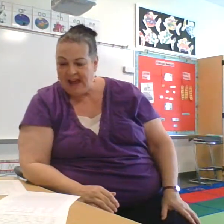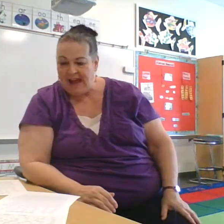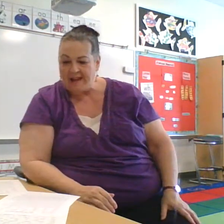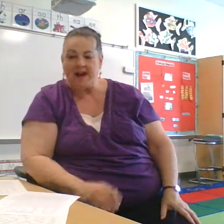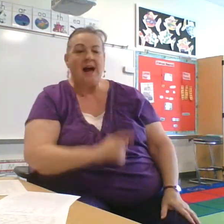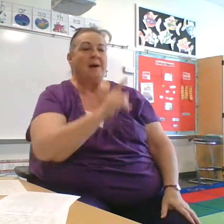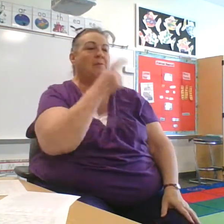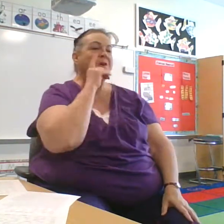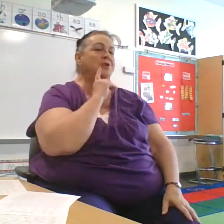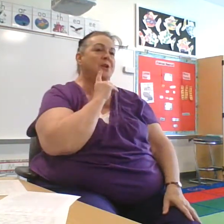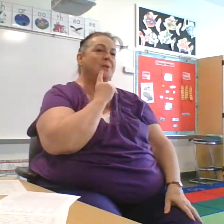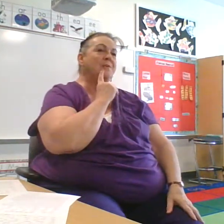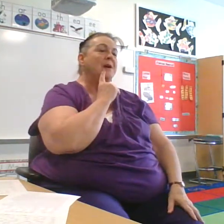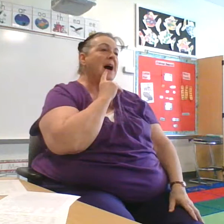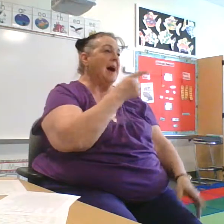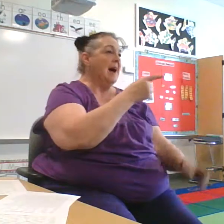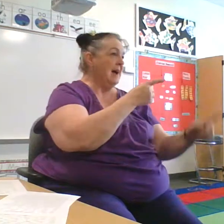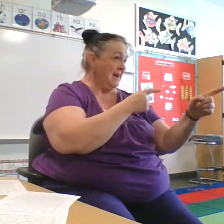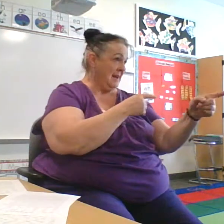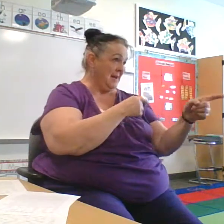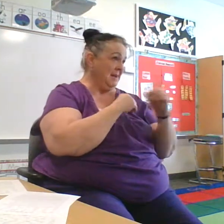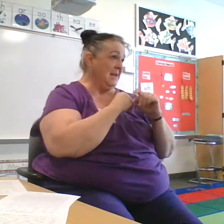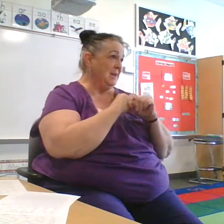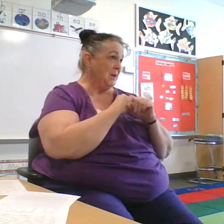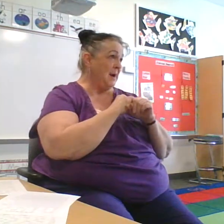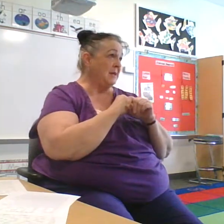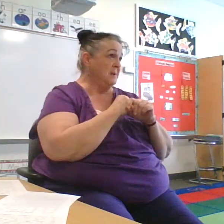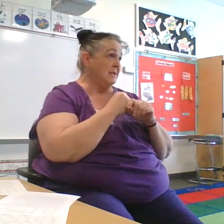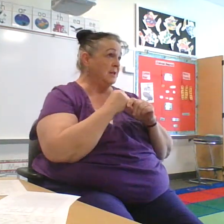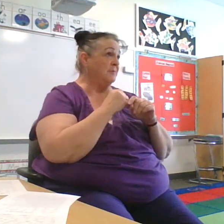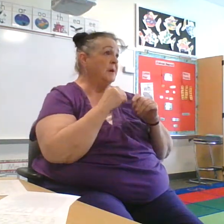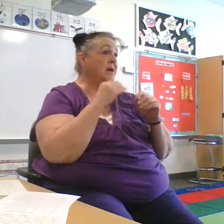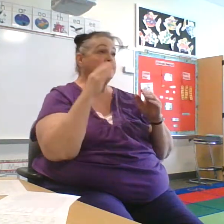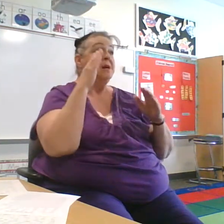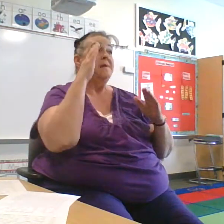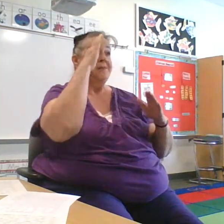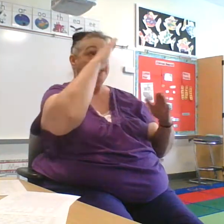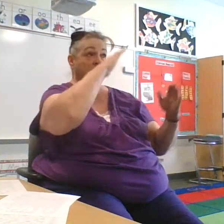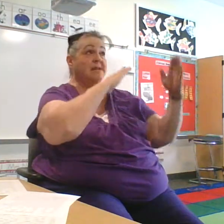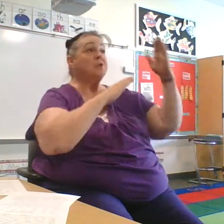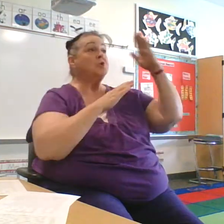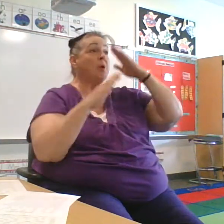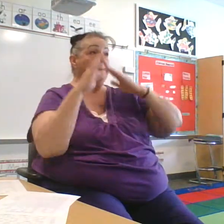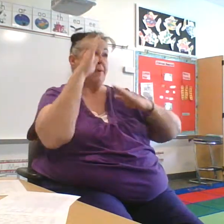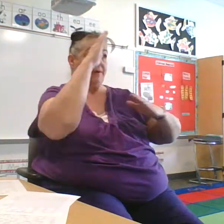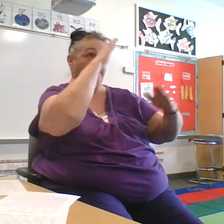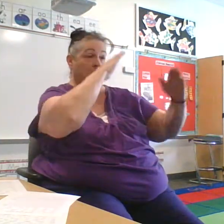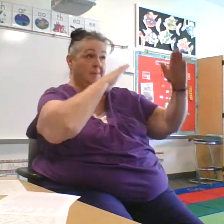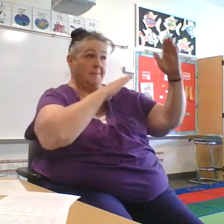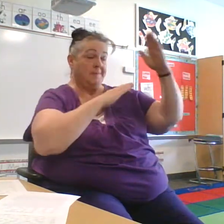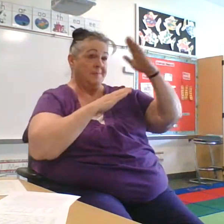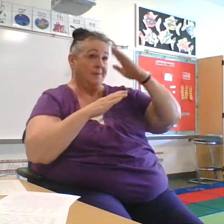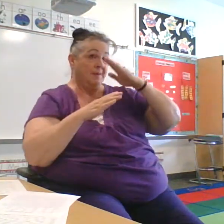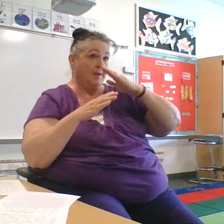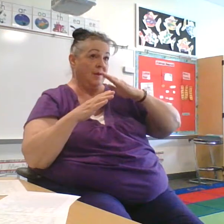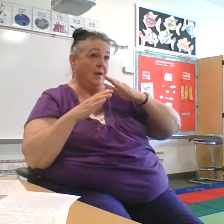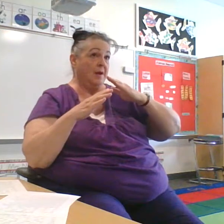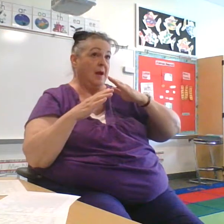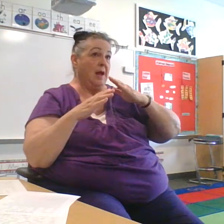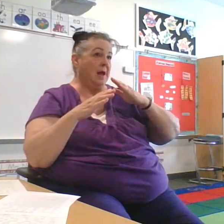And I want to show you, I need to correct myself, because this is trouble. And